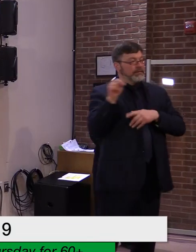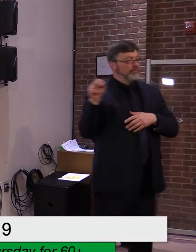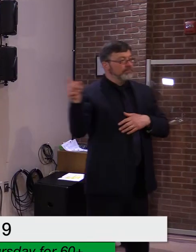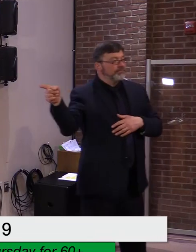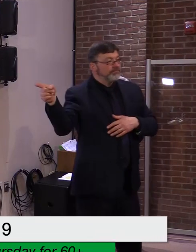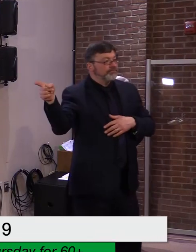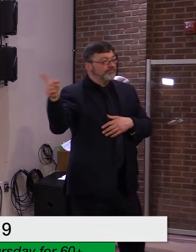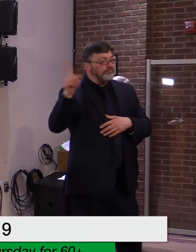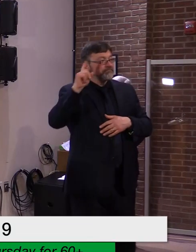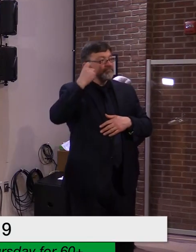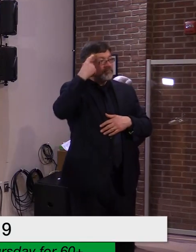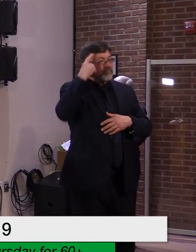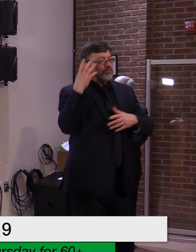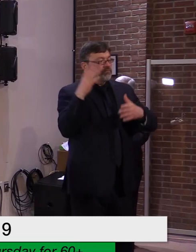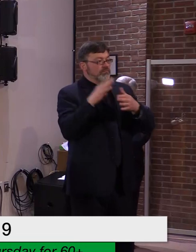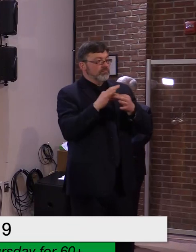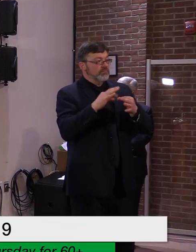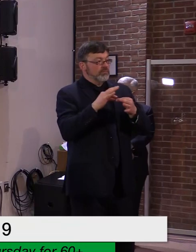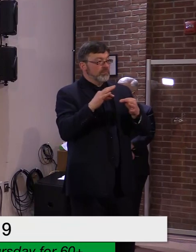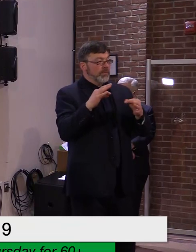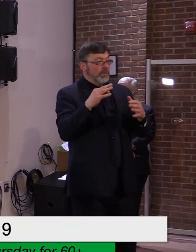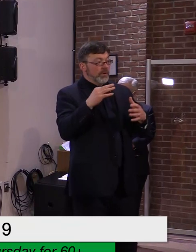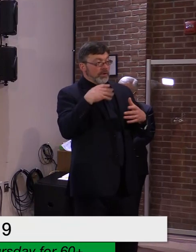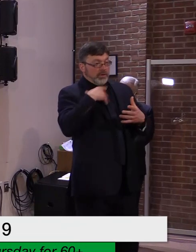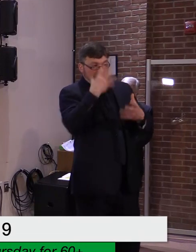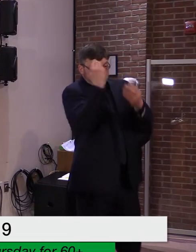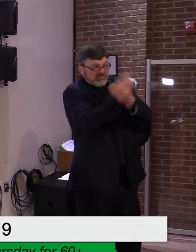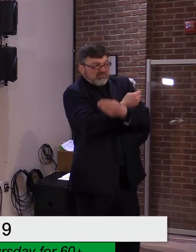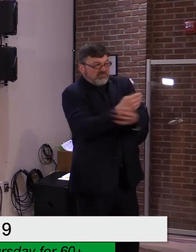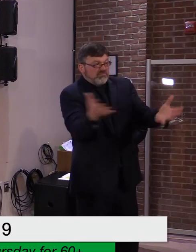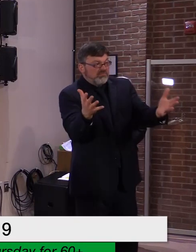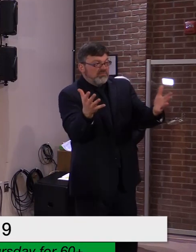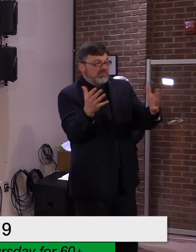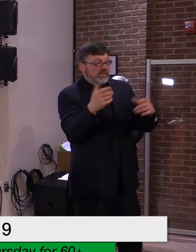month. So that's more good news for us. Dr. Levine.